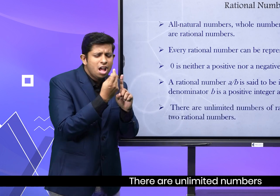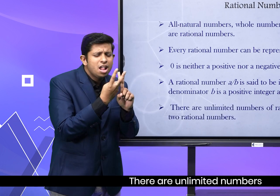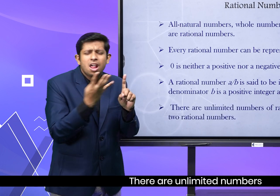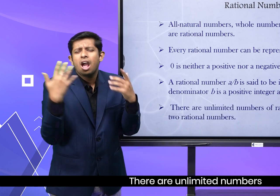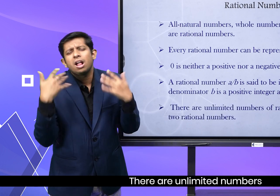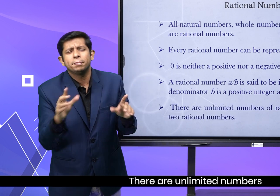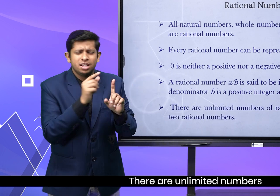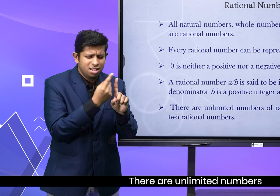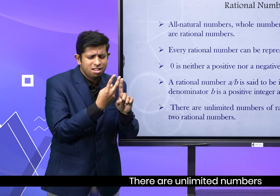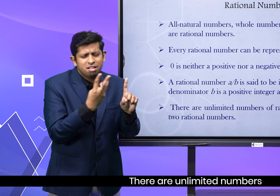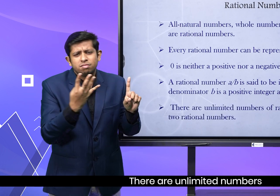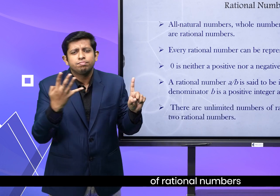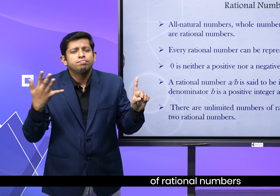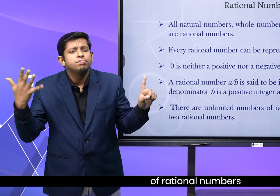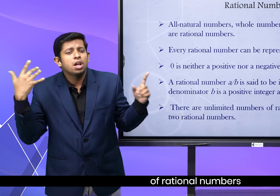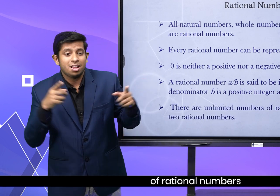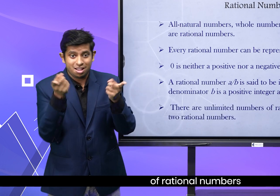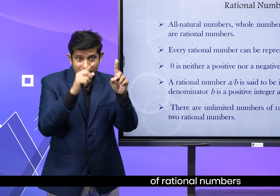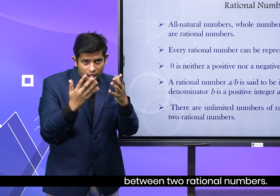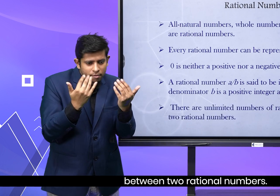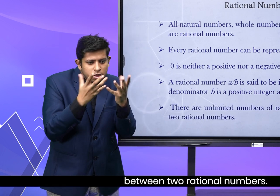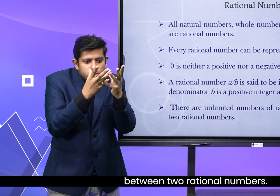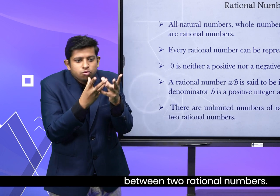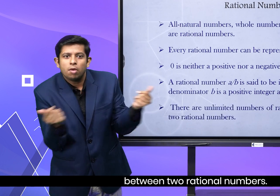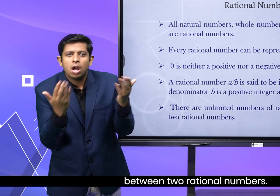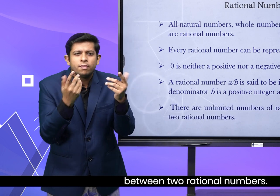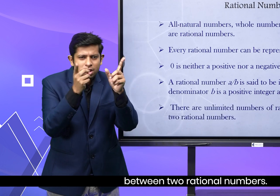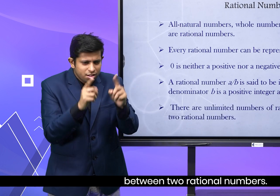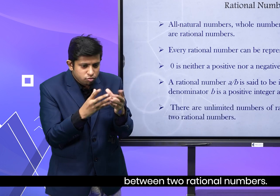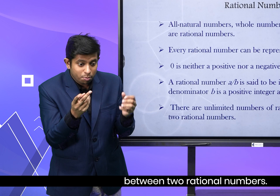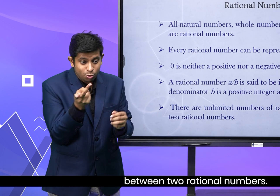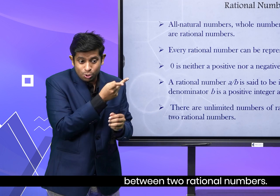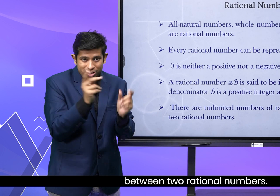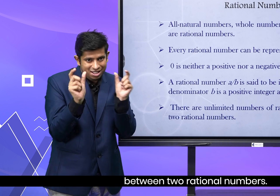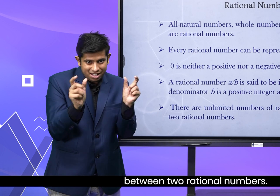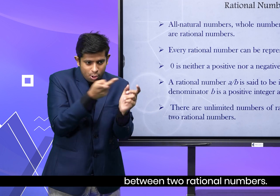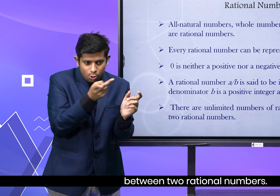There are unlimited numbers of rational numbers between two rational numbers.